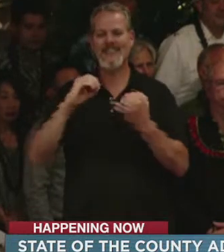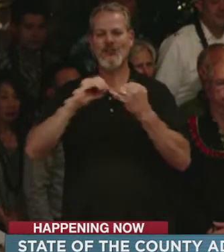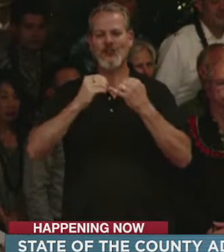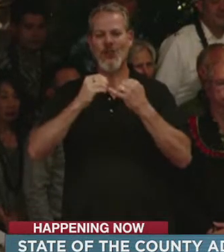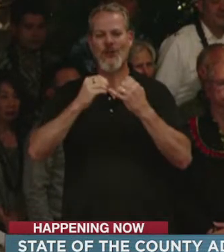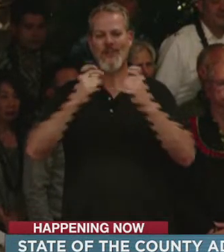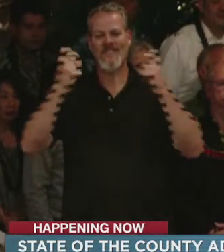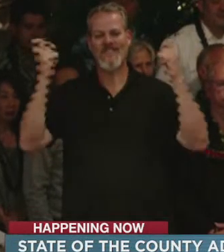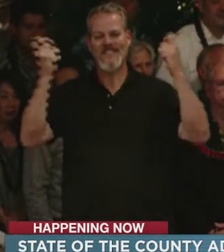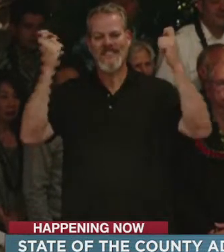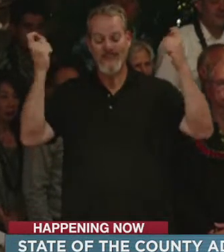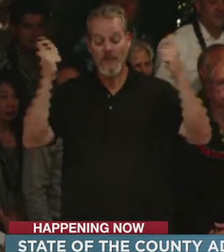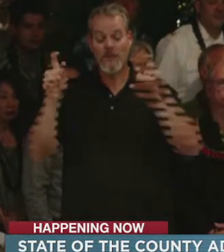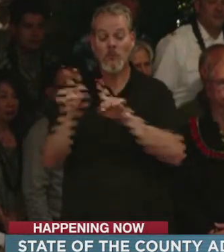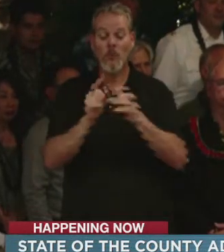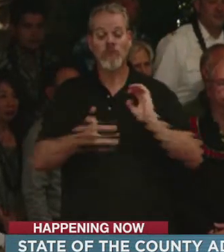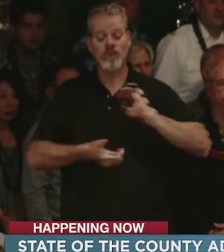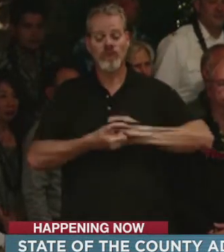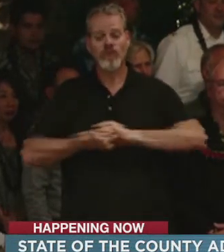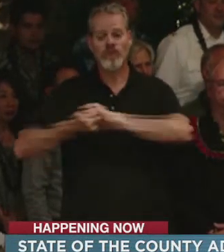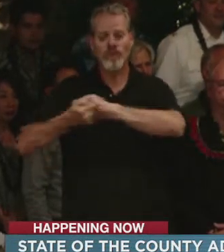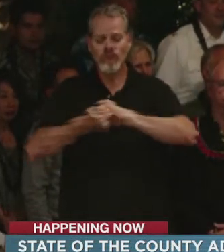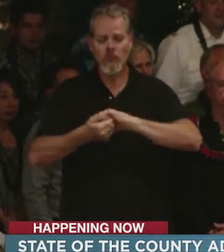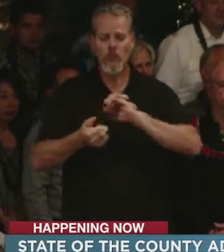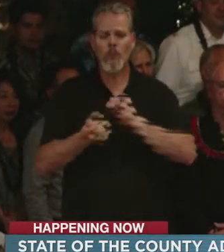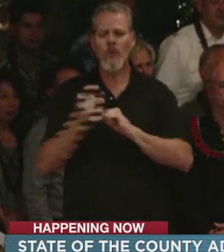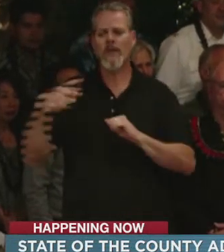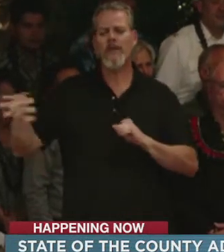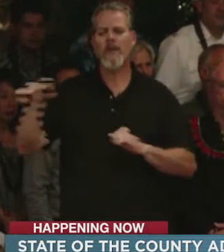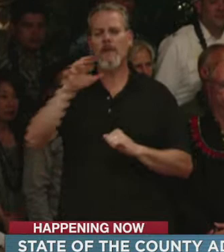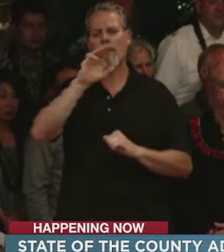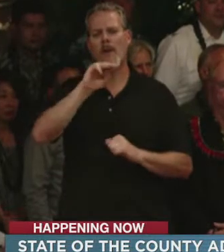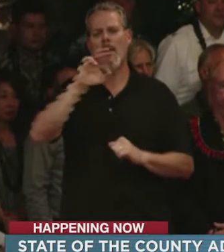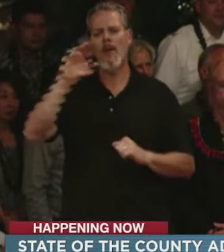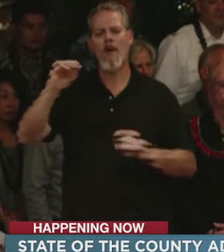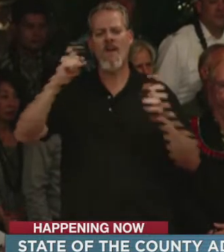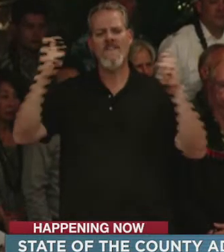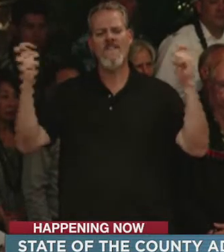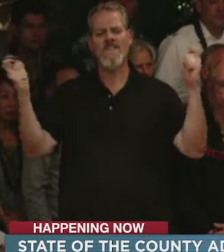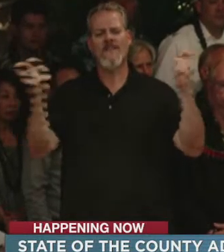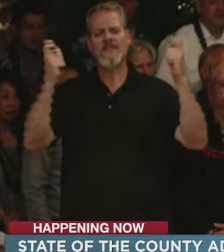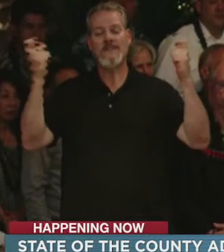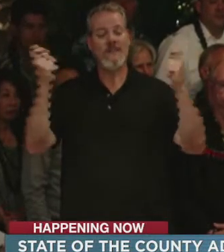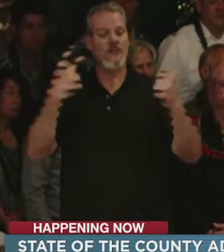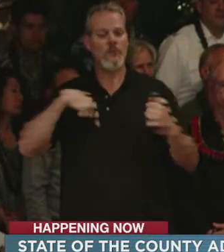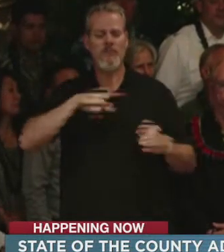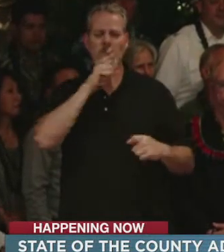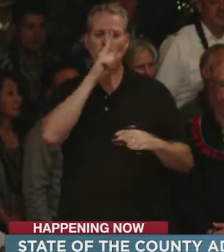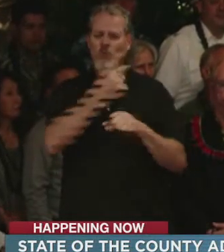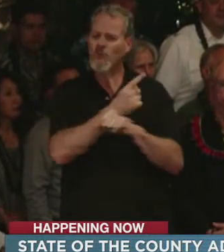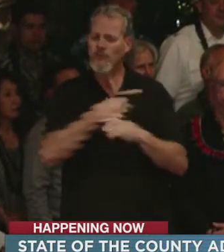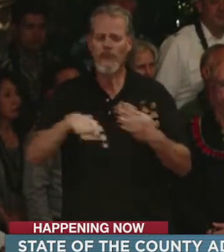with Auntie Luana and the Marimana Festival organizers to ensure that we did not cancel